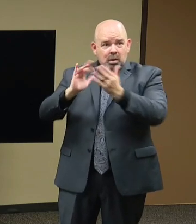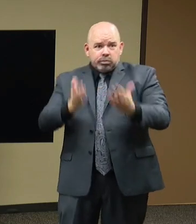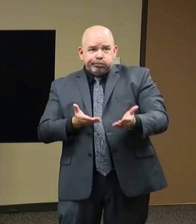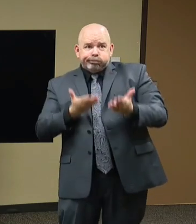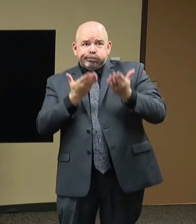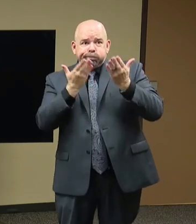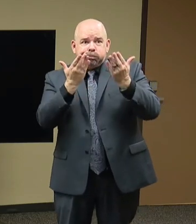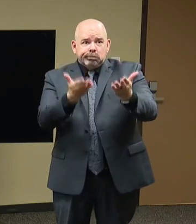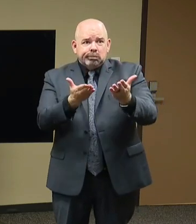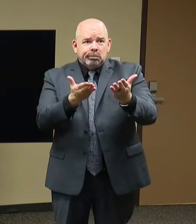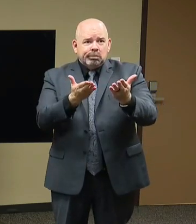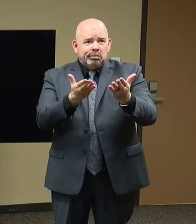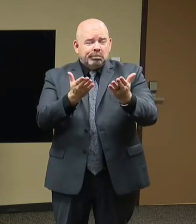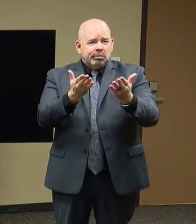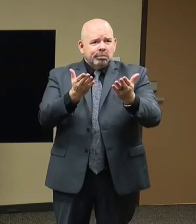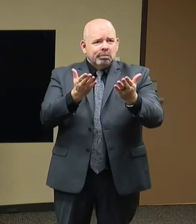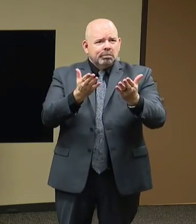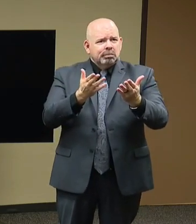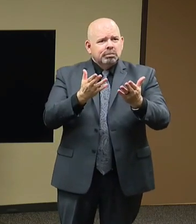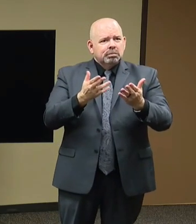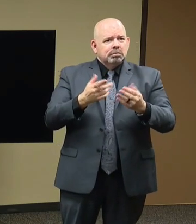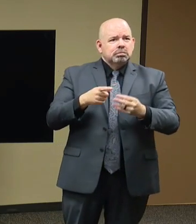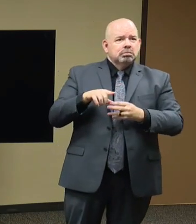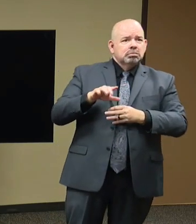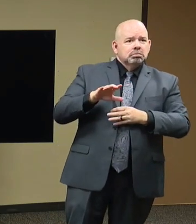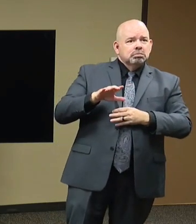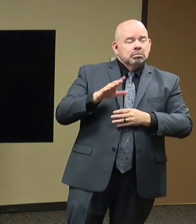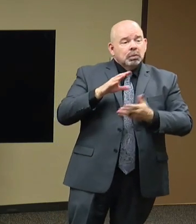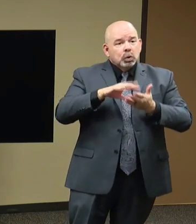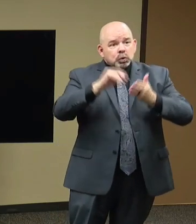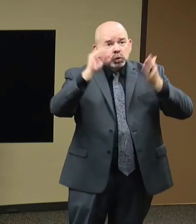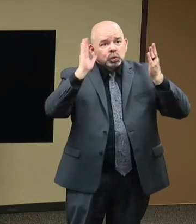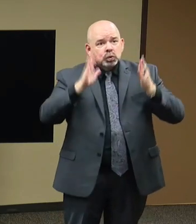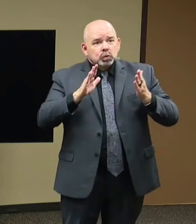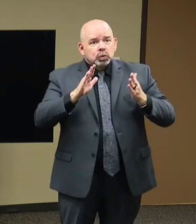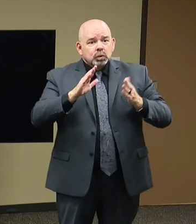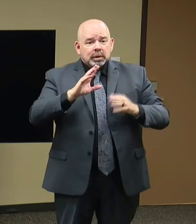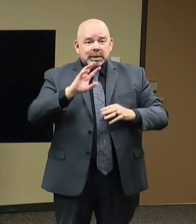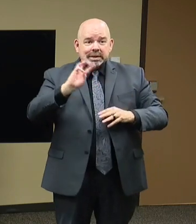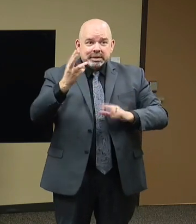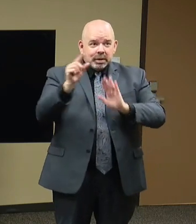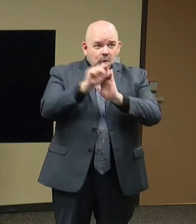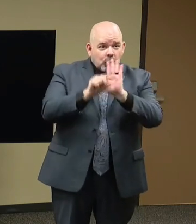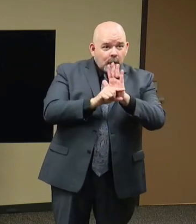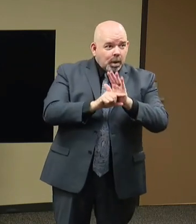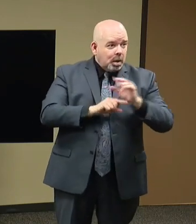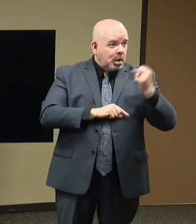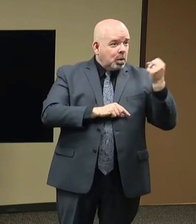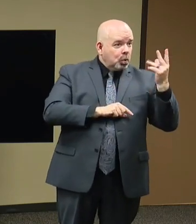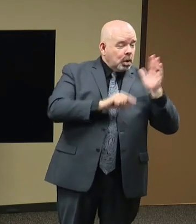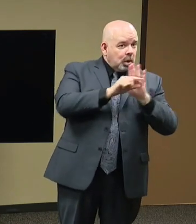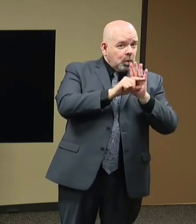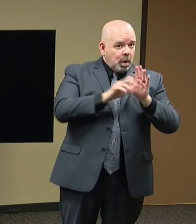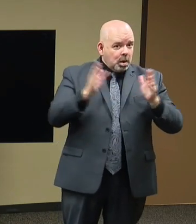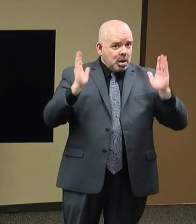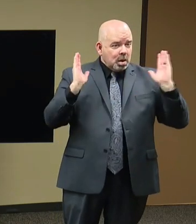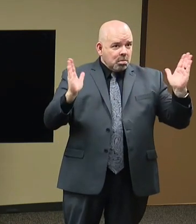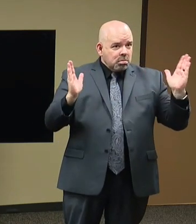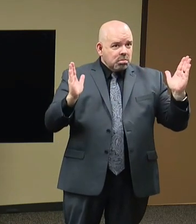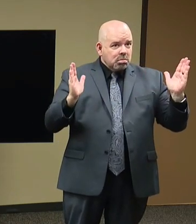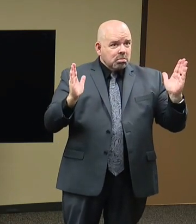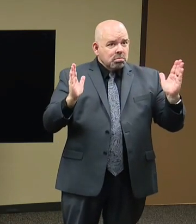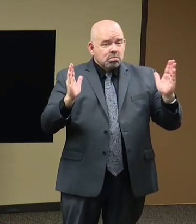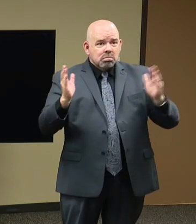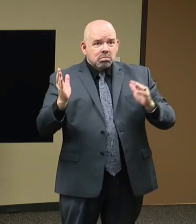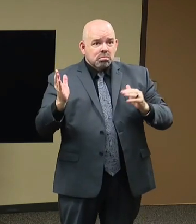any of our students grades 6 through 12. And so if you're a mom and dad